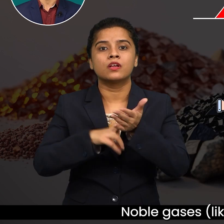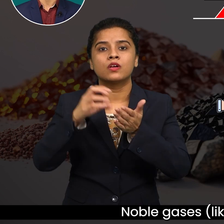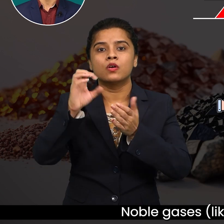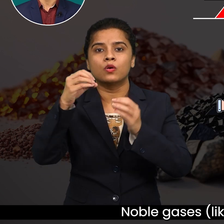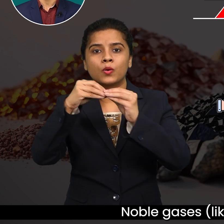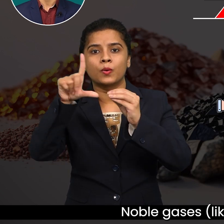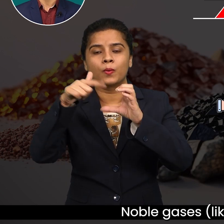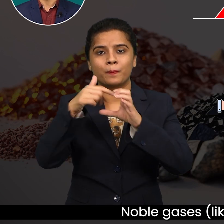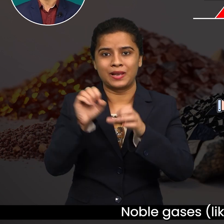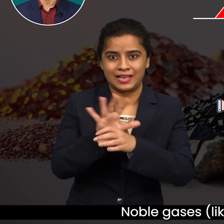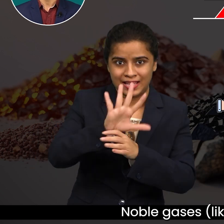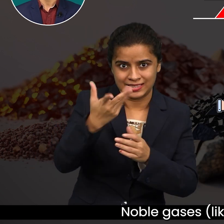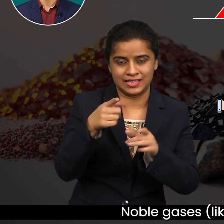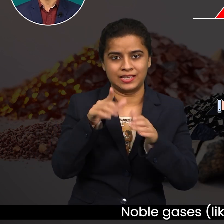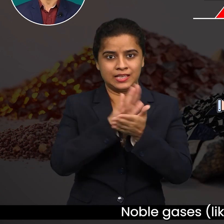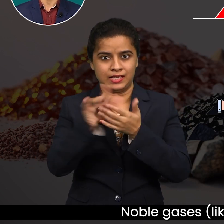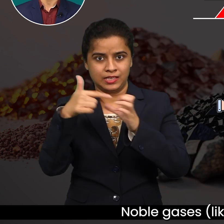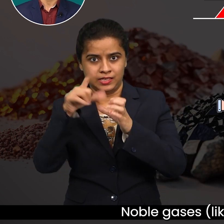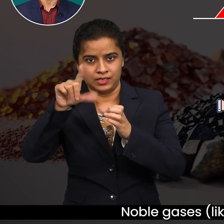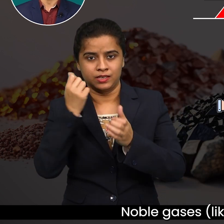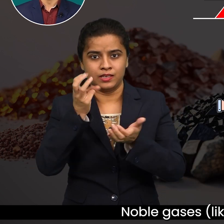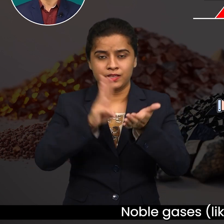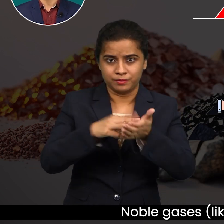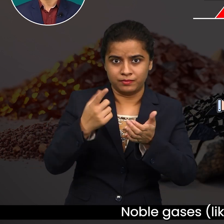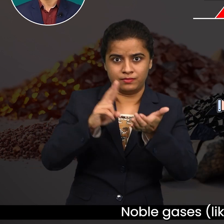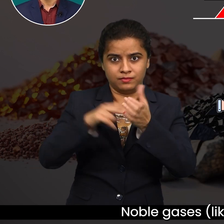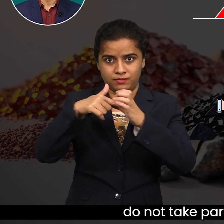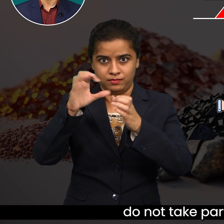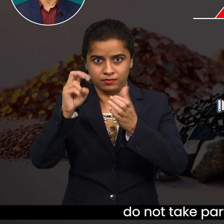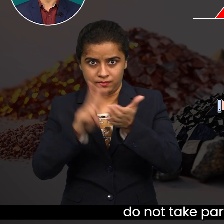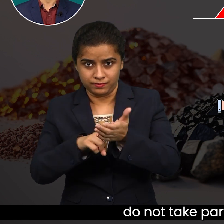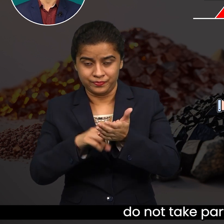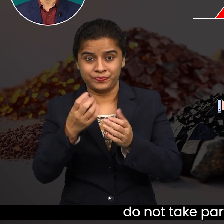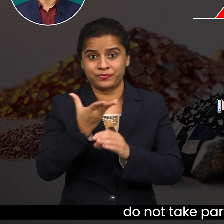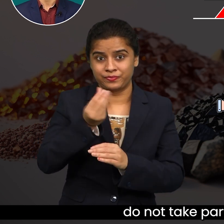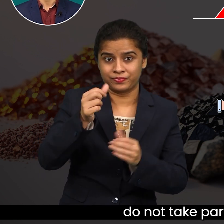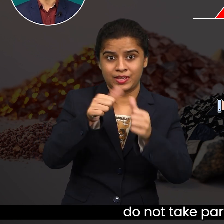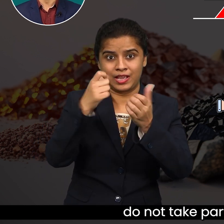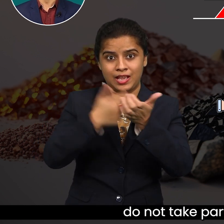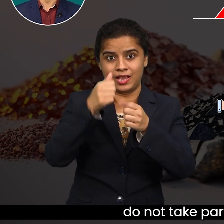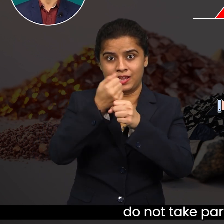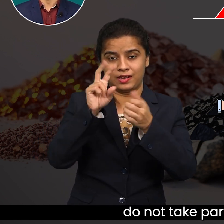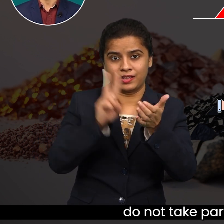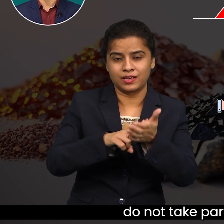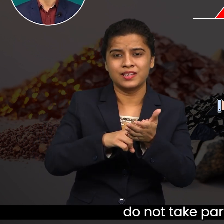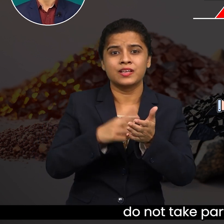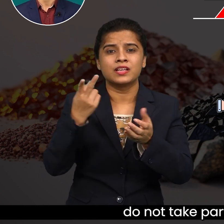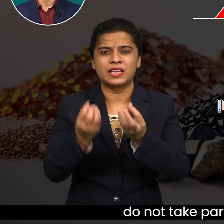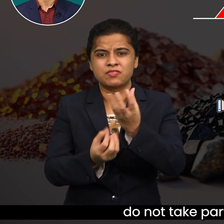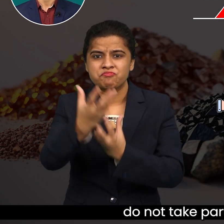Noble gases like helium, neon and argon do not take part in the chemical